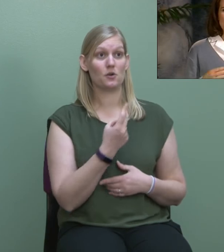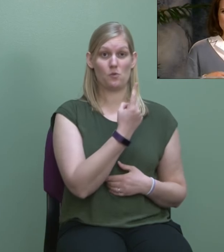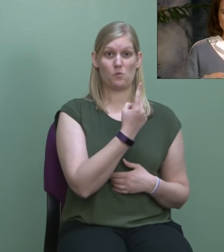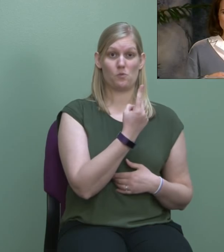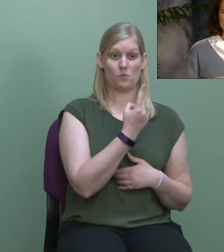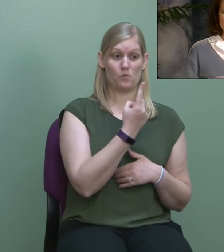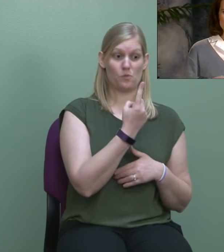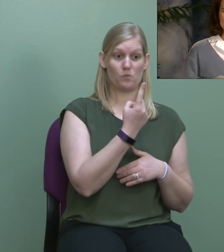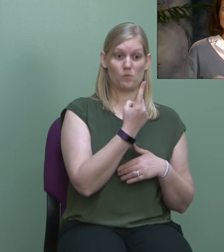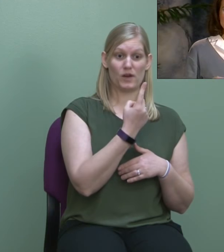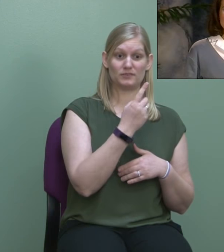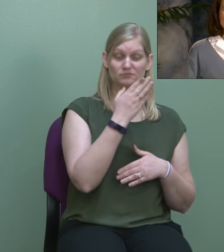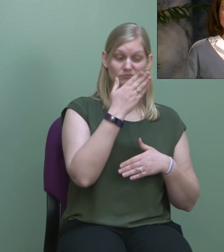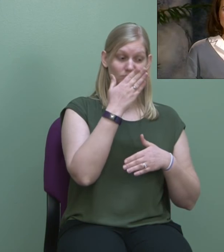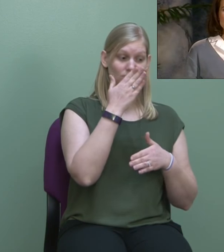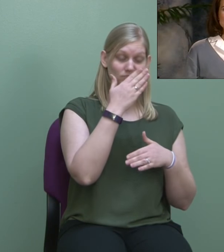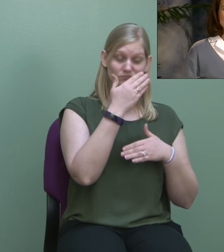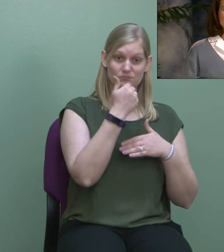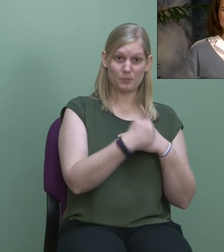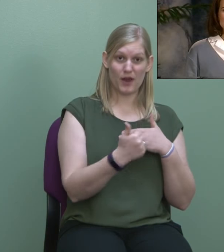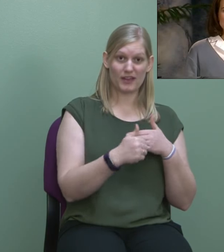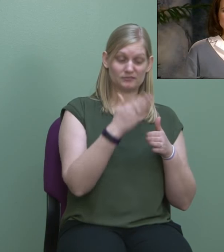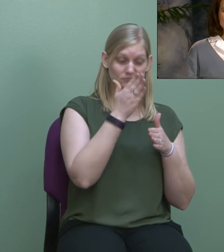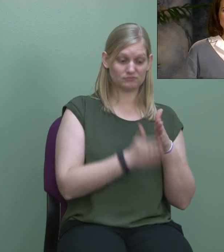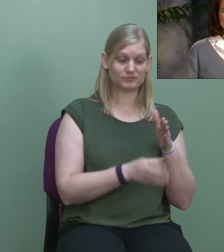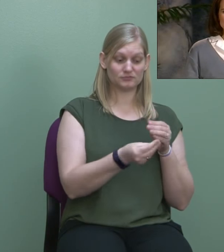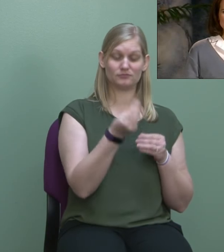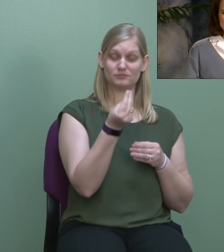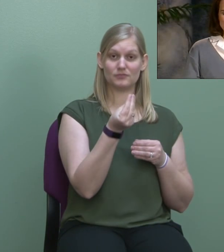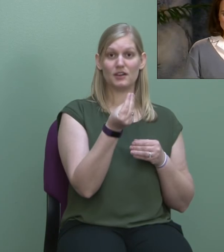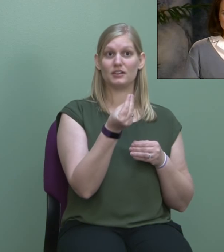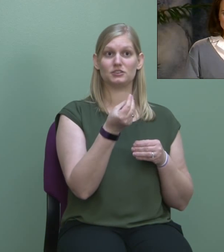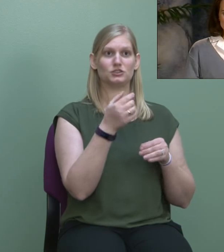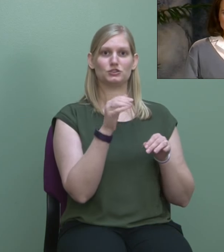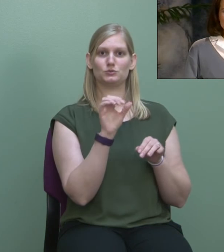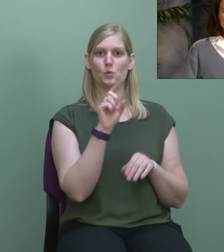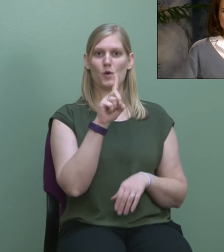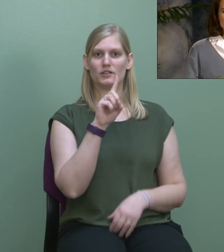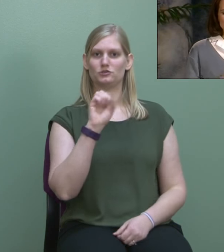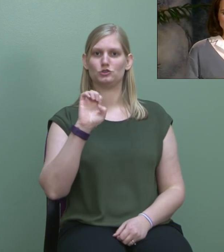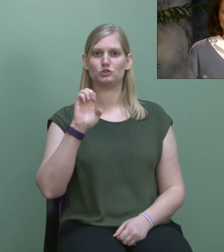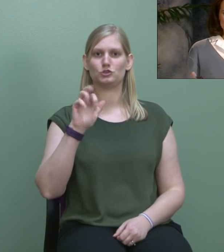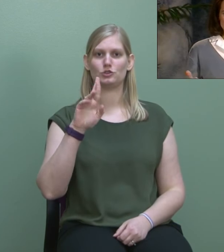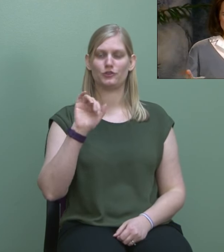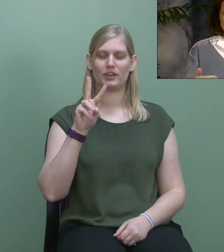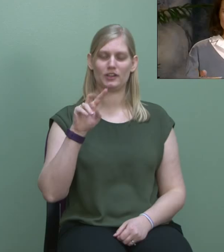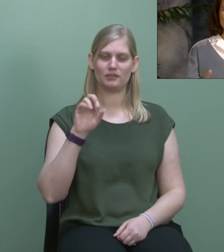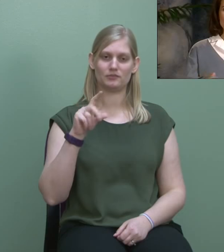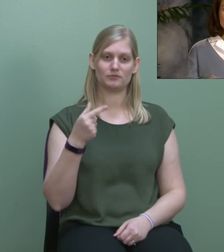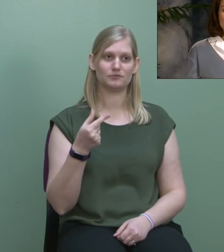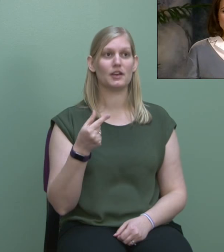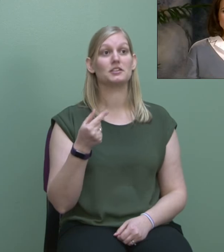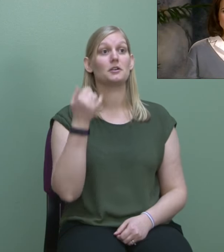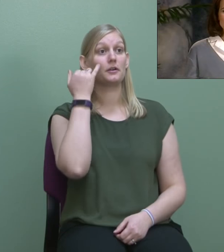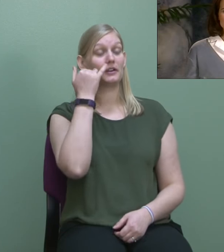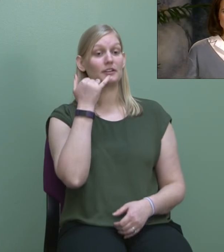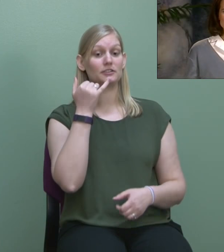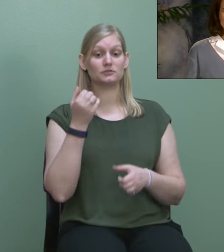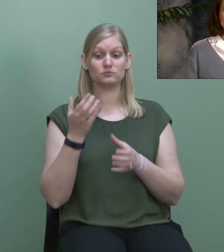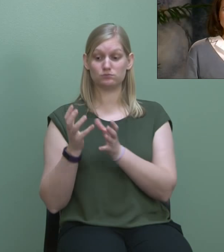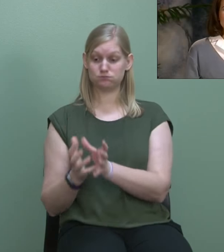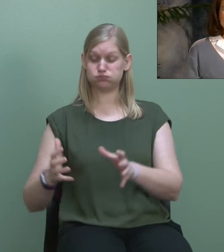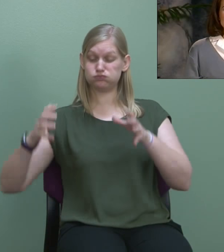serving, and 1/2 of a cup of rice or cooked pasta equals 1 serving. So when you get a whole bowl of